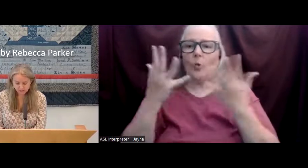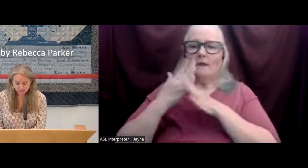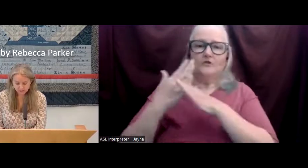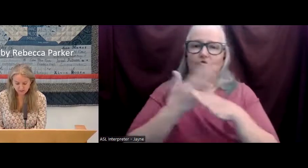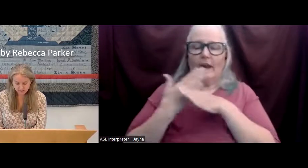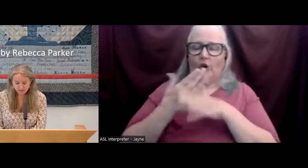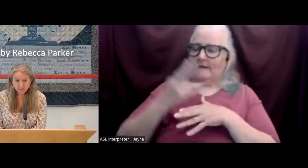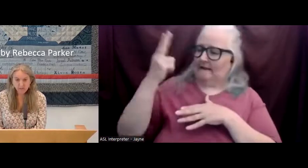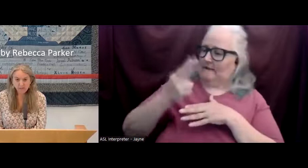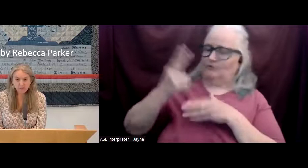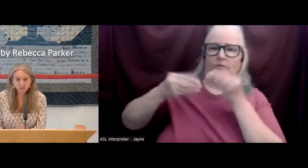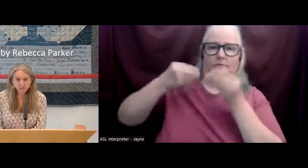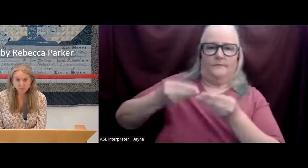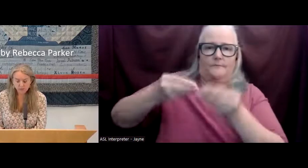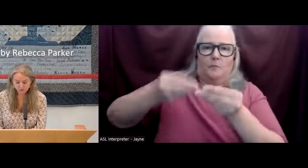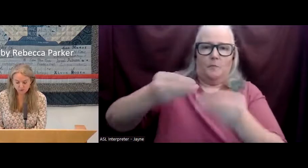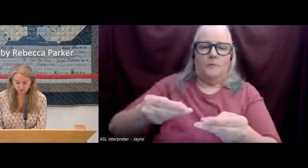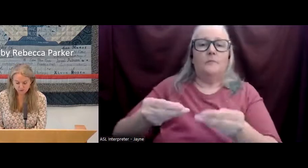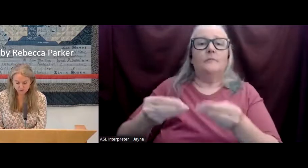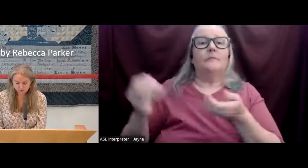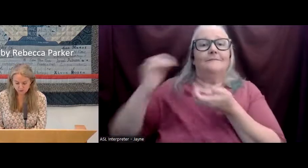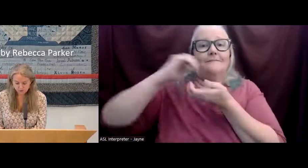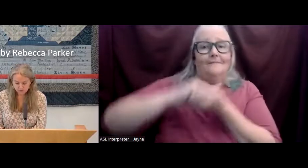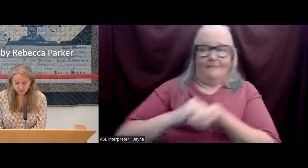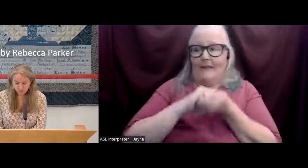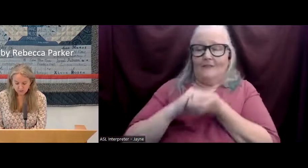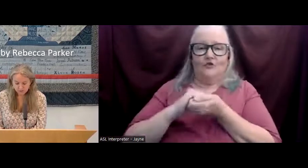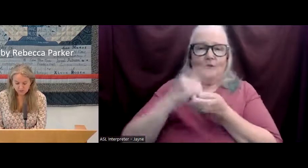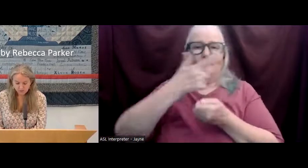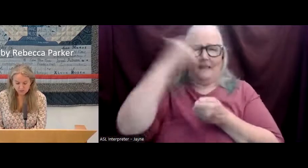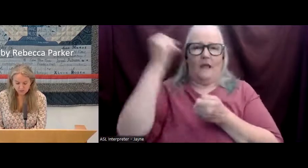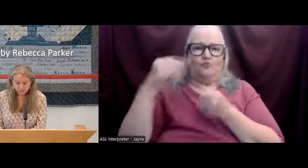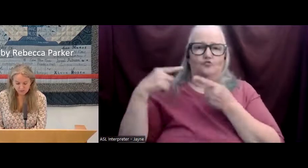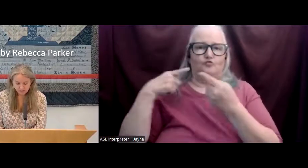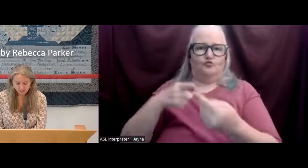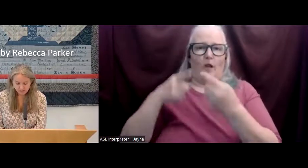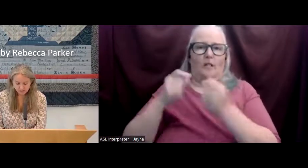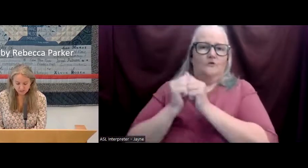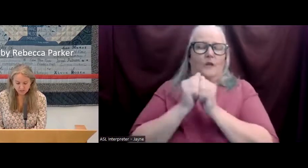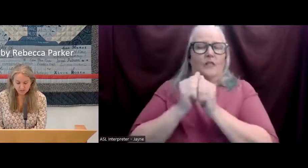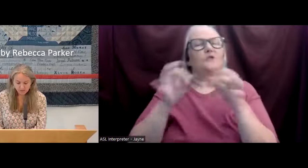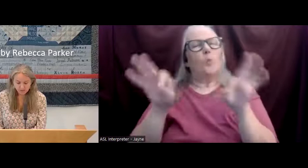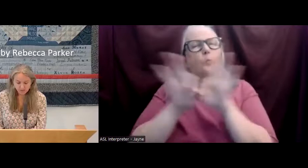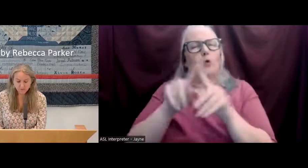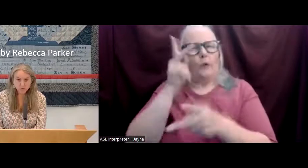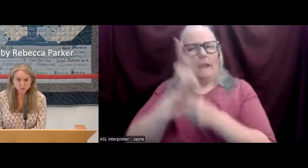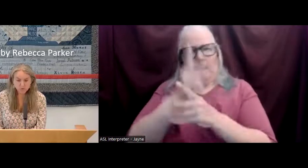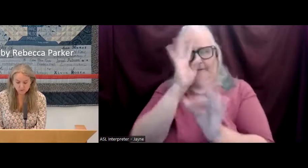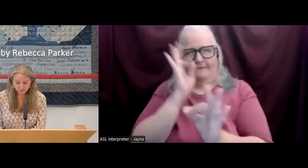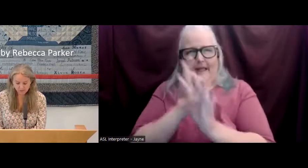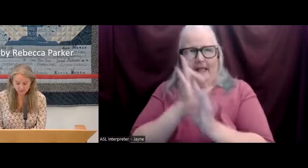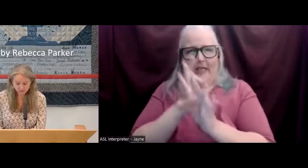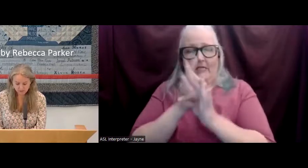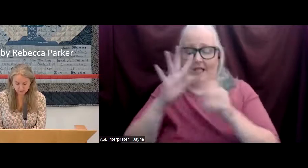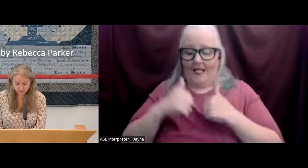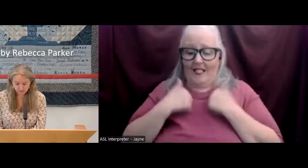passed on, the companionship of struggle, the importance of keeping faith, the life of ritual